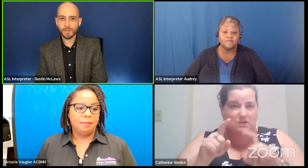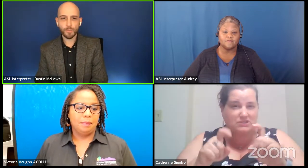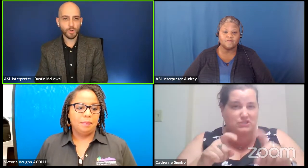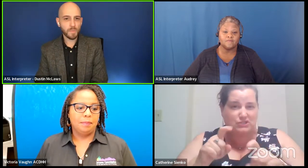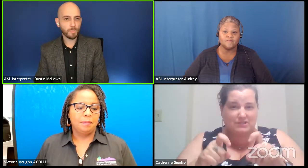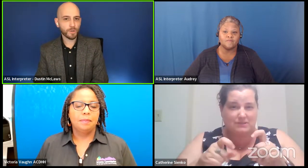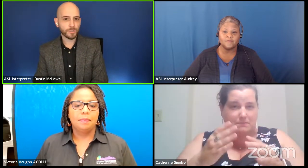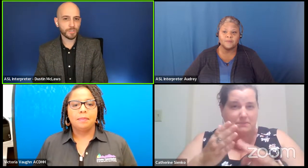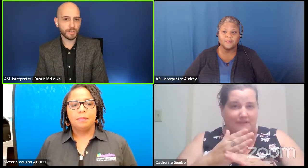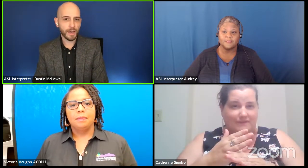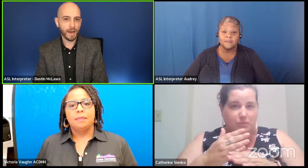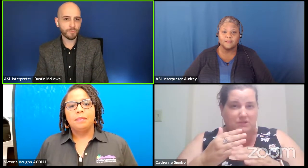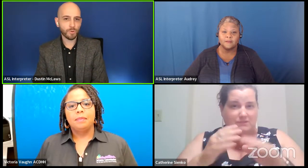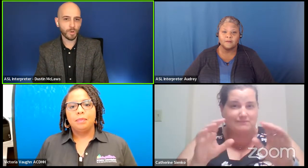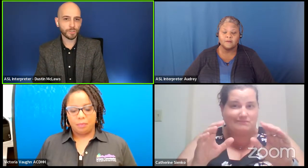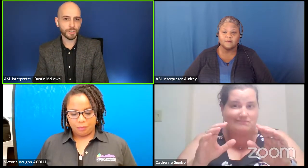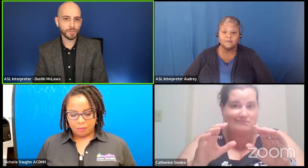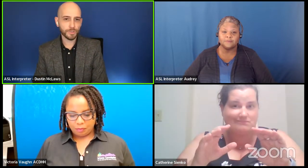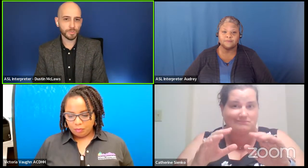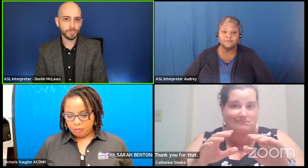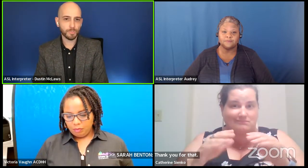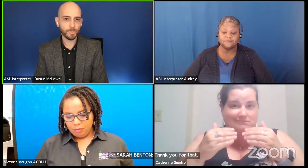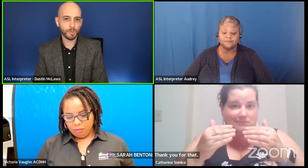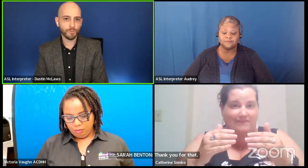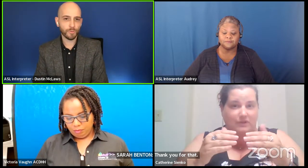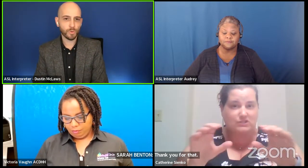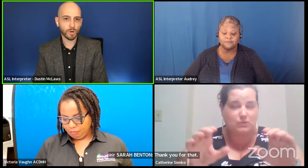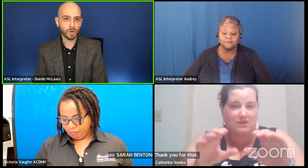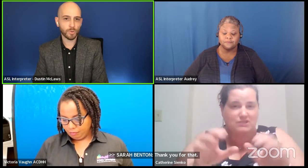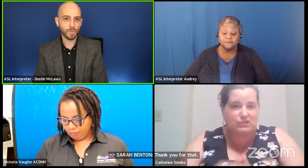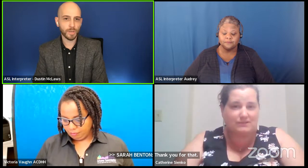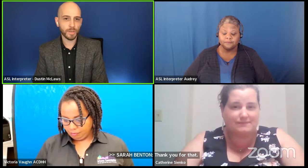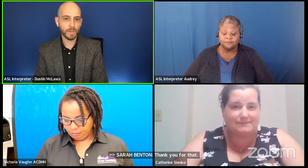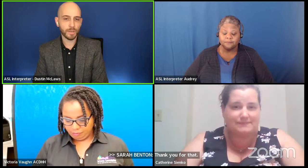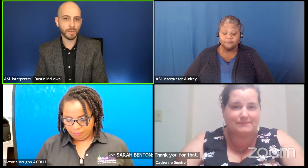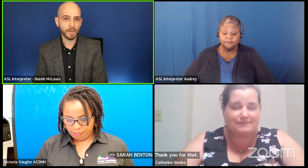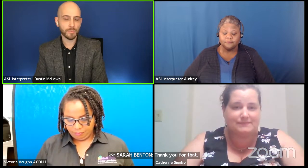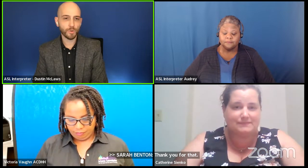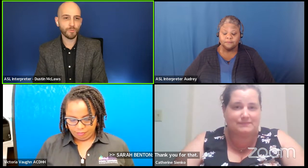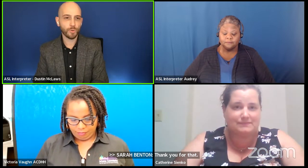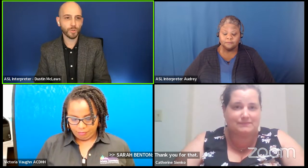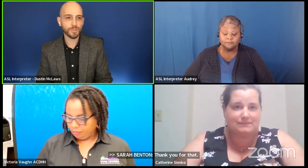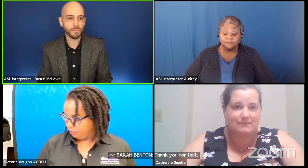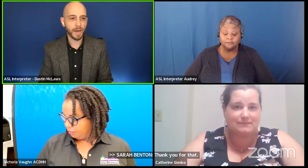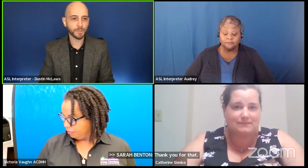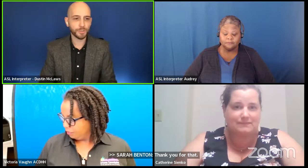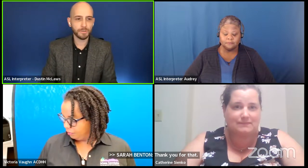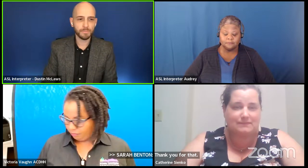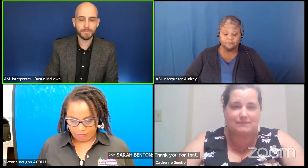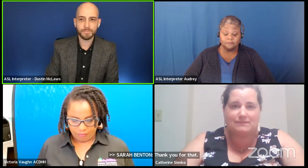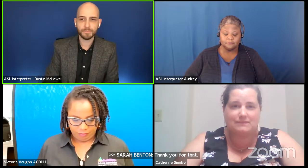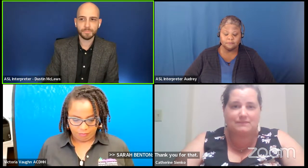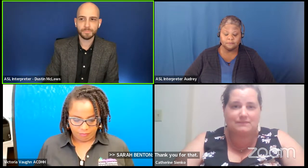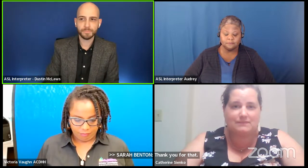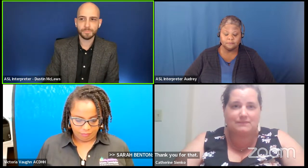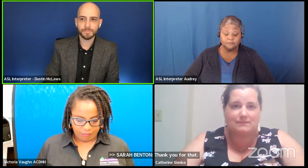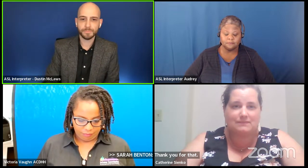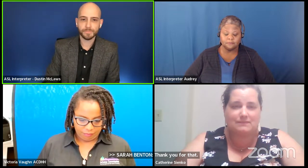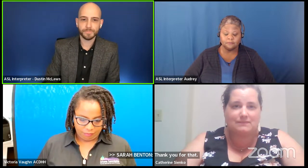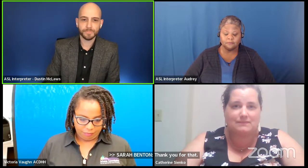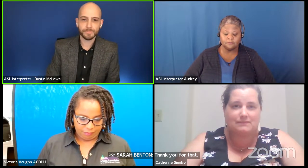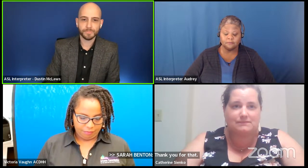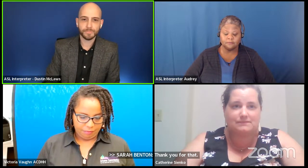Do any other board members have questions before we move forward with some action?